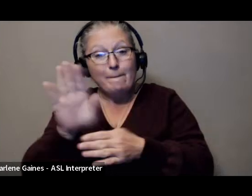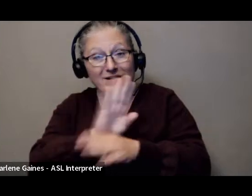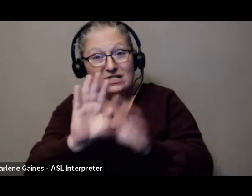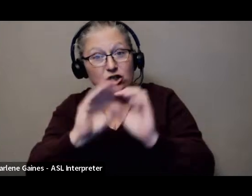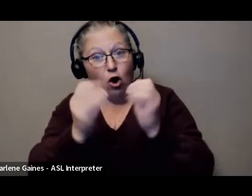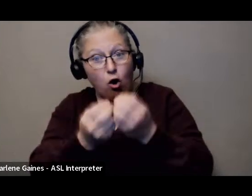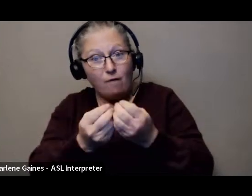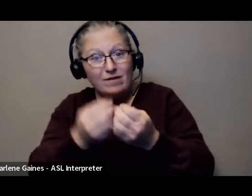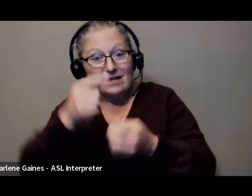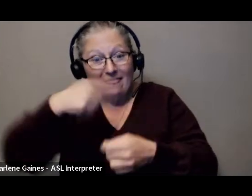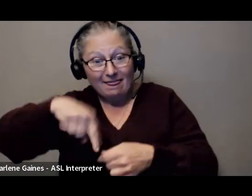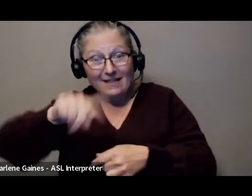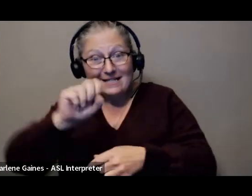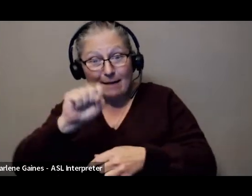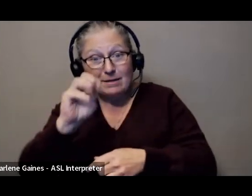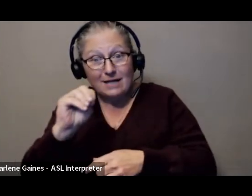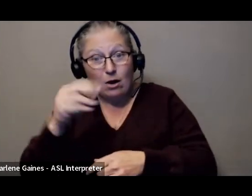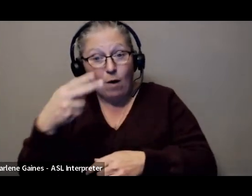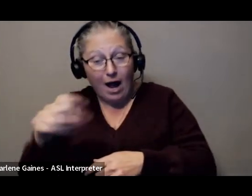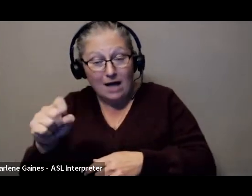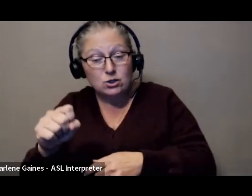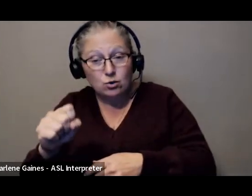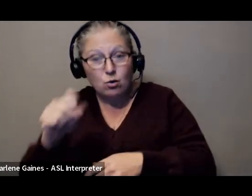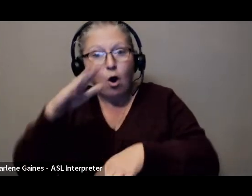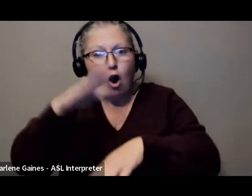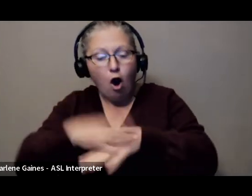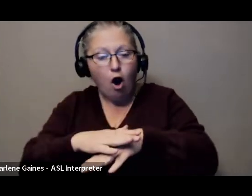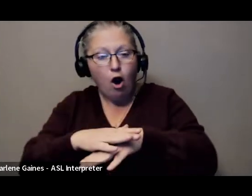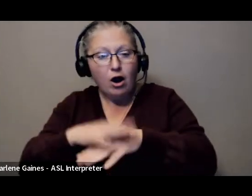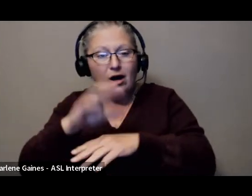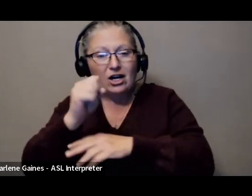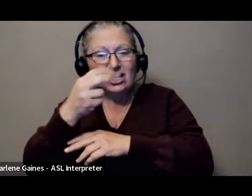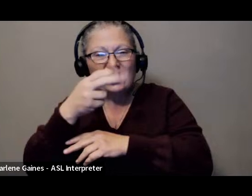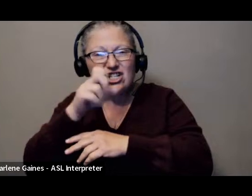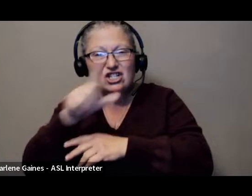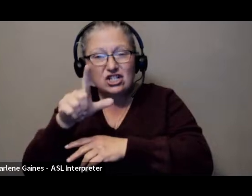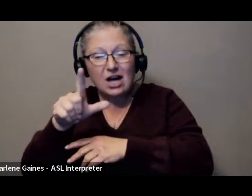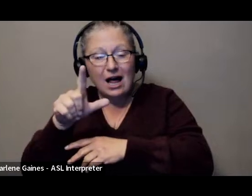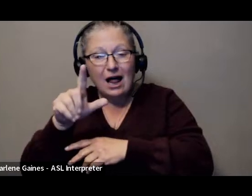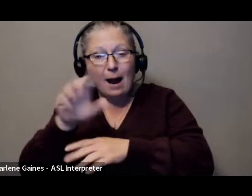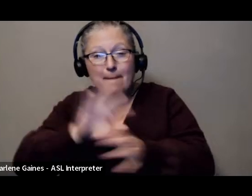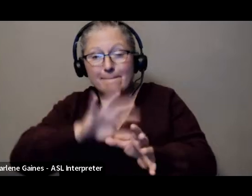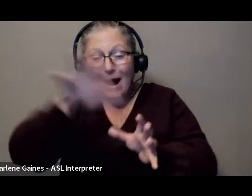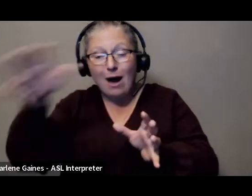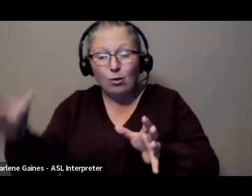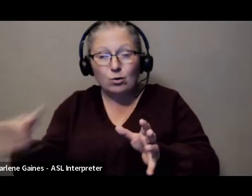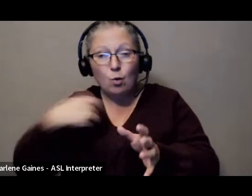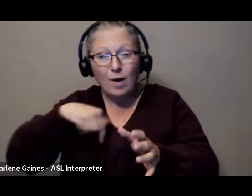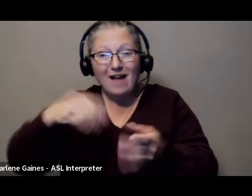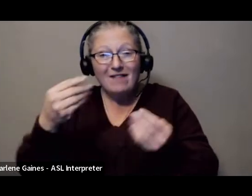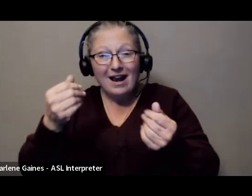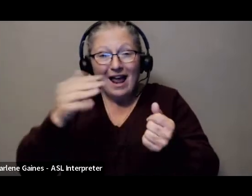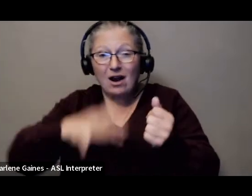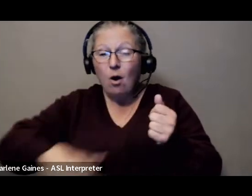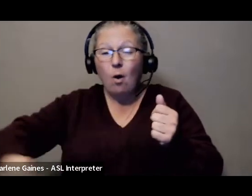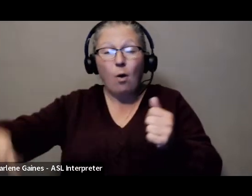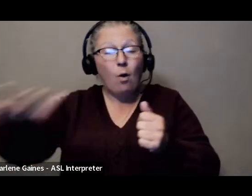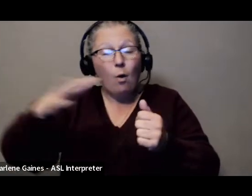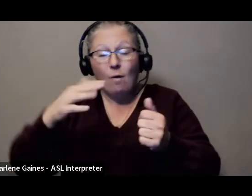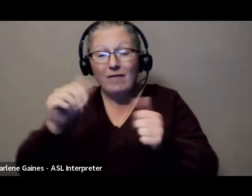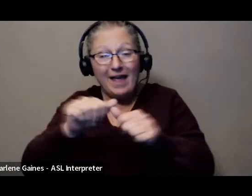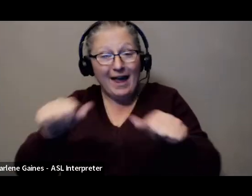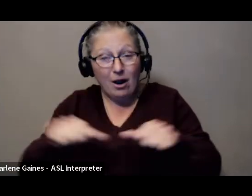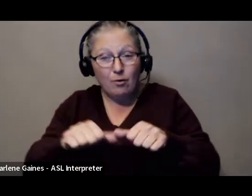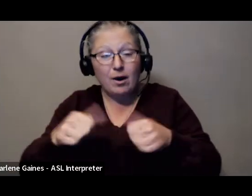office, this San Mateo High School is on shell mounds. We have land all over this area